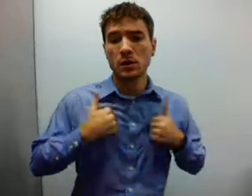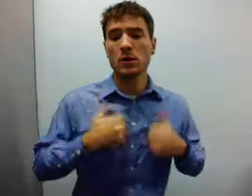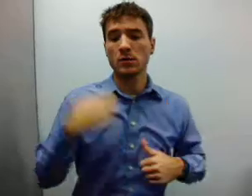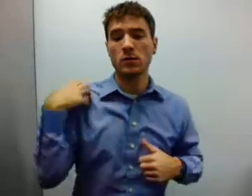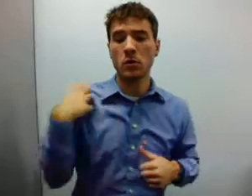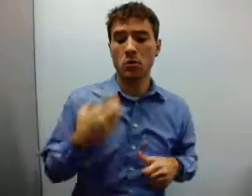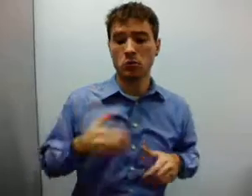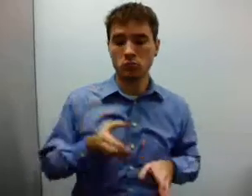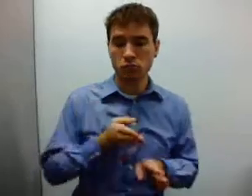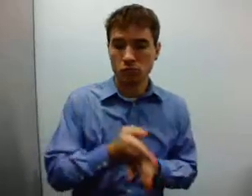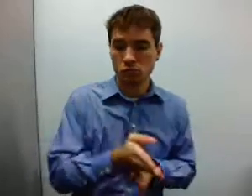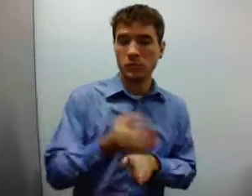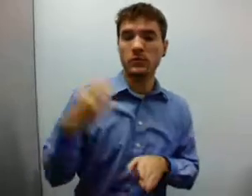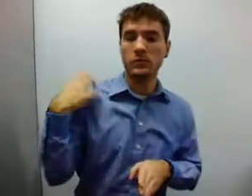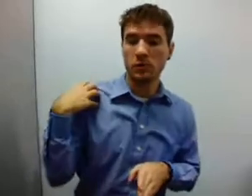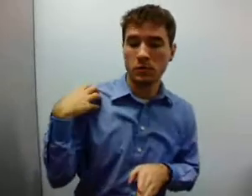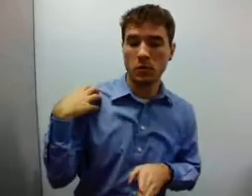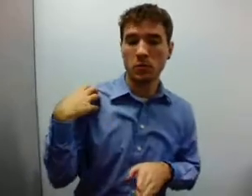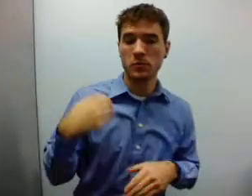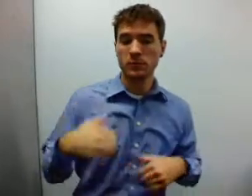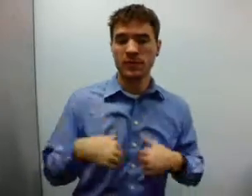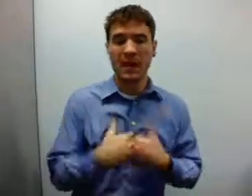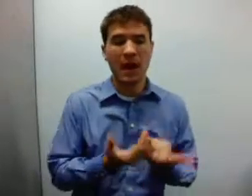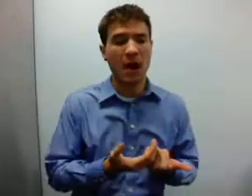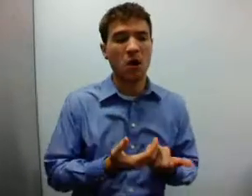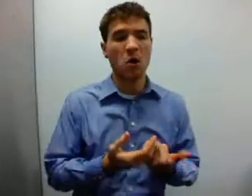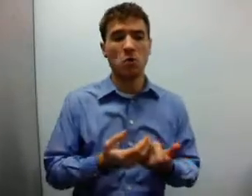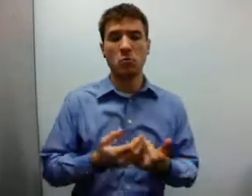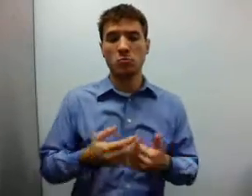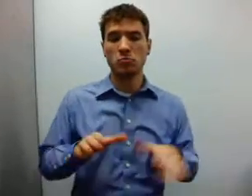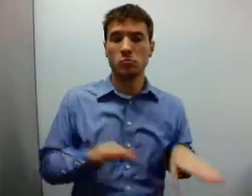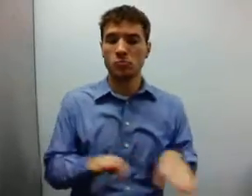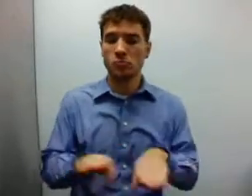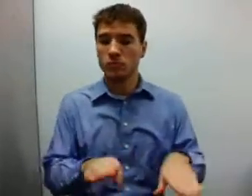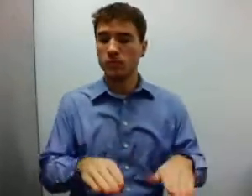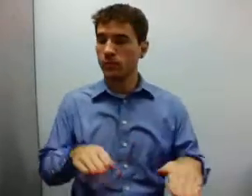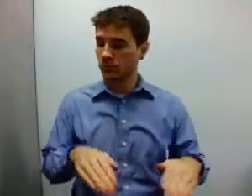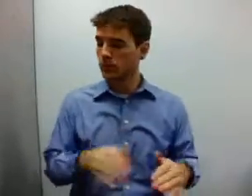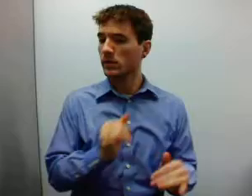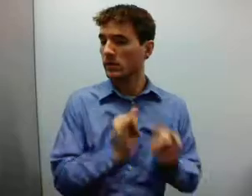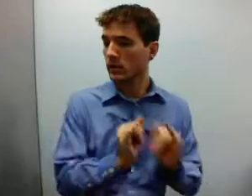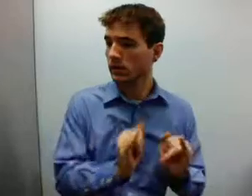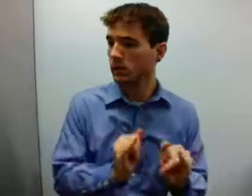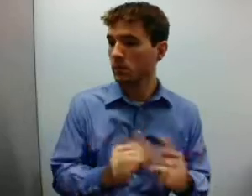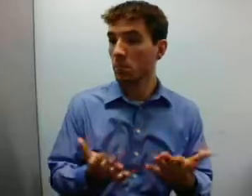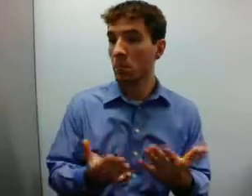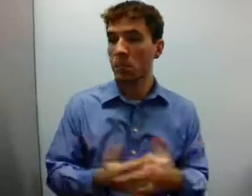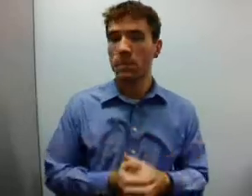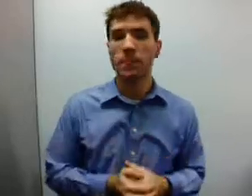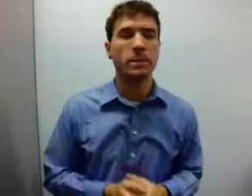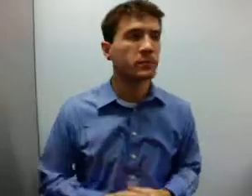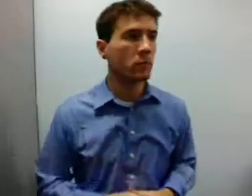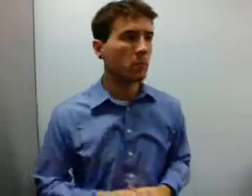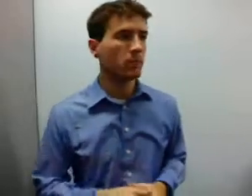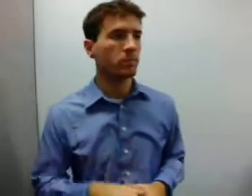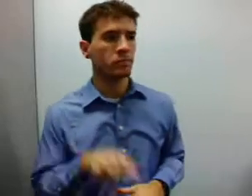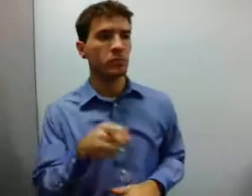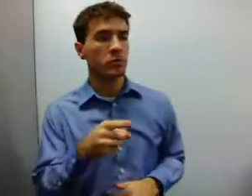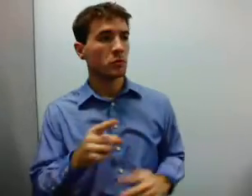Lily. You show up, you dress properly, you walk into the to meet the interview. What's the first thing to do when you walk in? I love